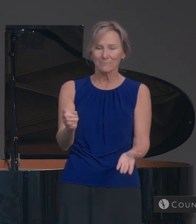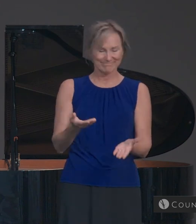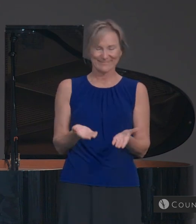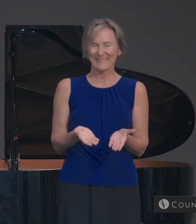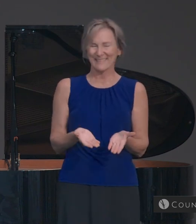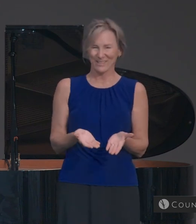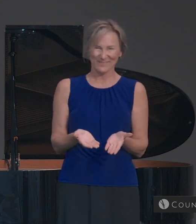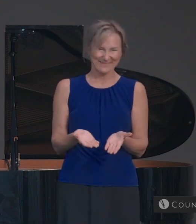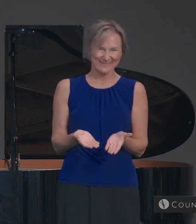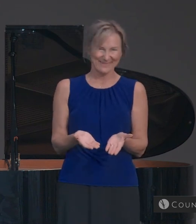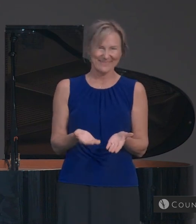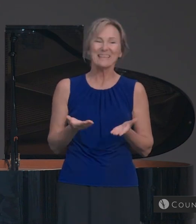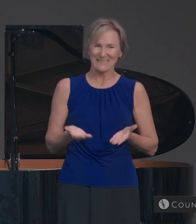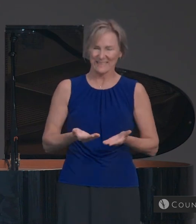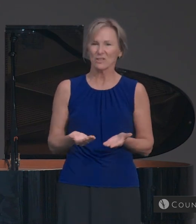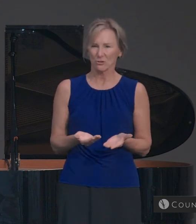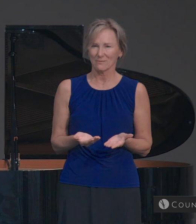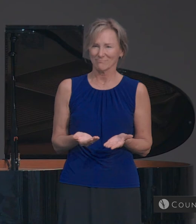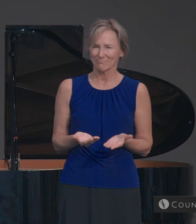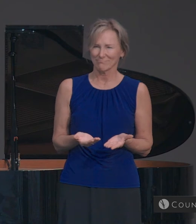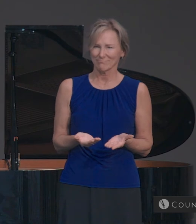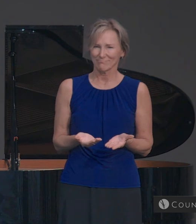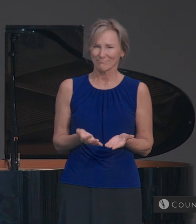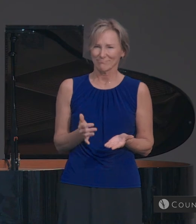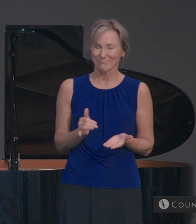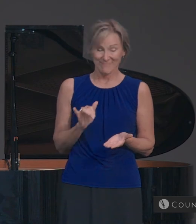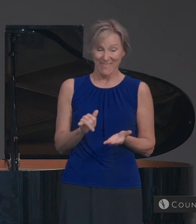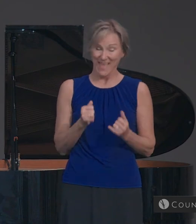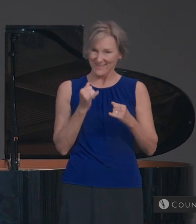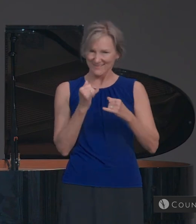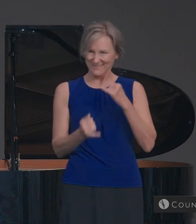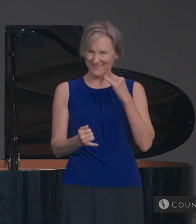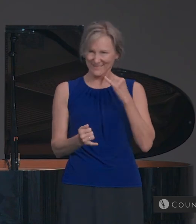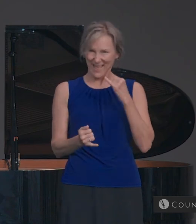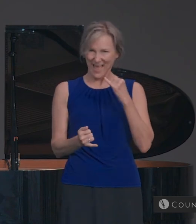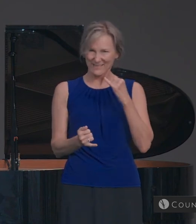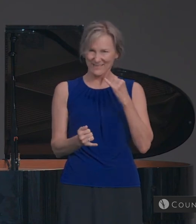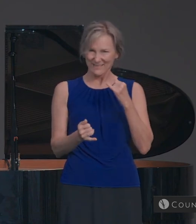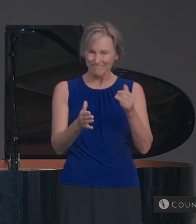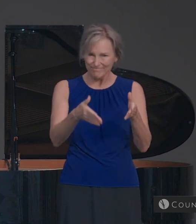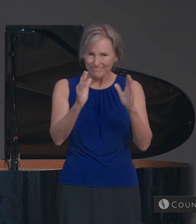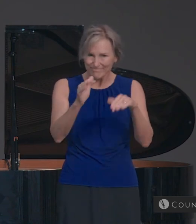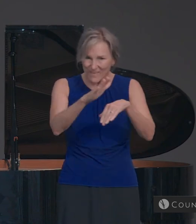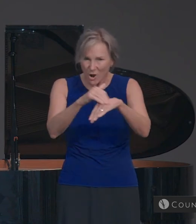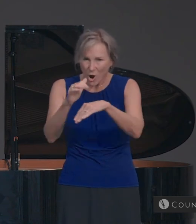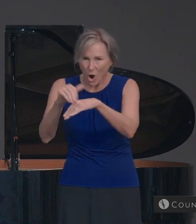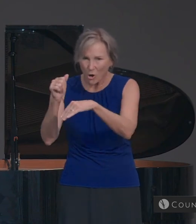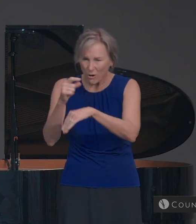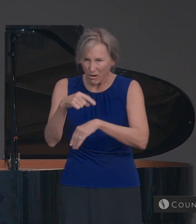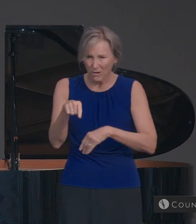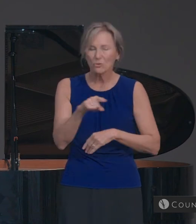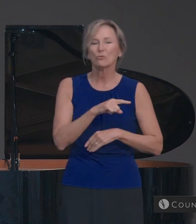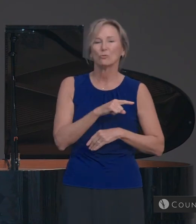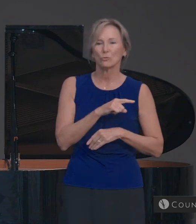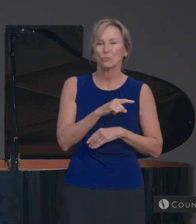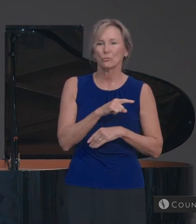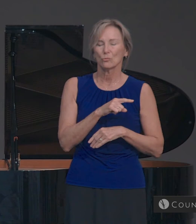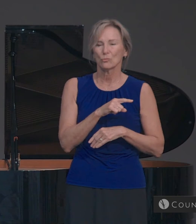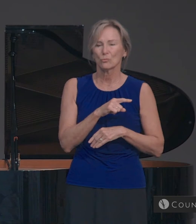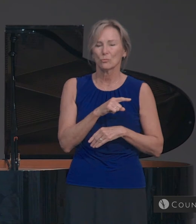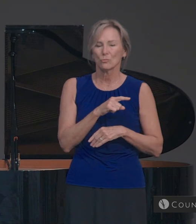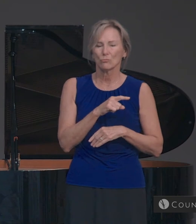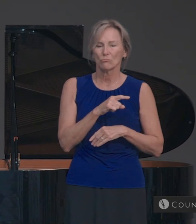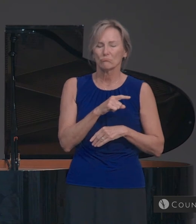here. It's here. And that is the last call to the reader that Micah issues. And it is a